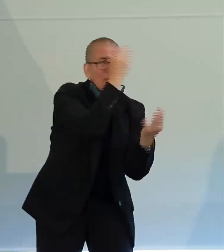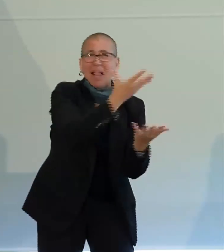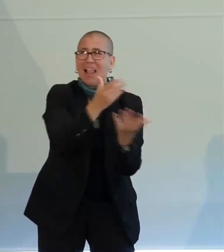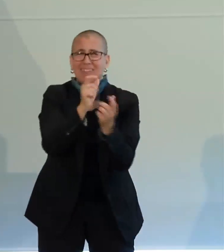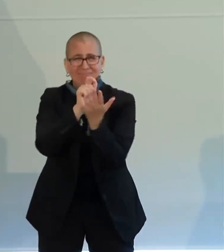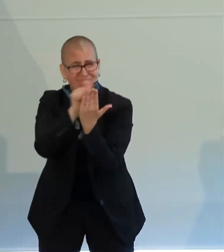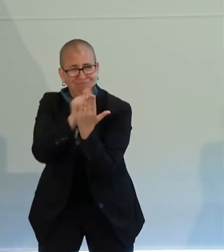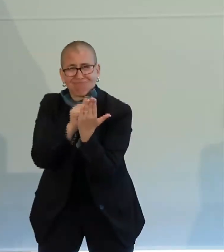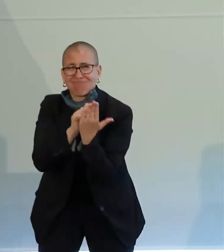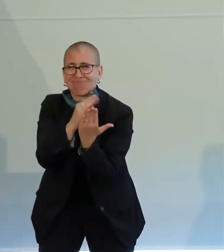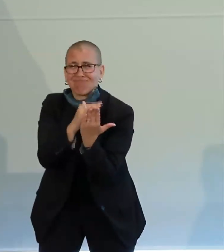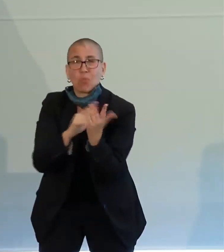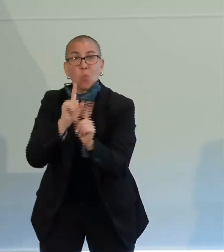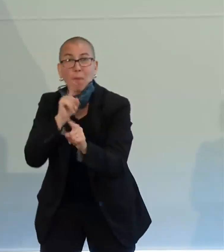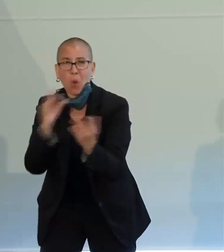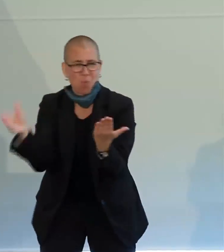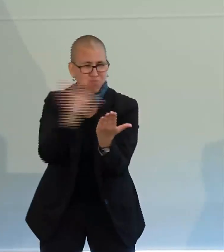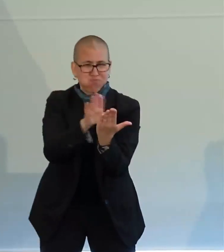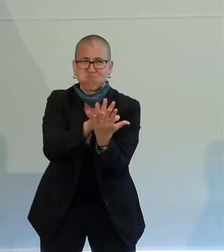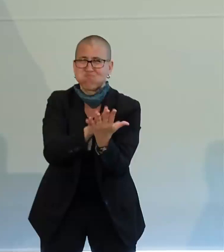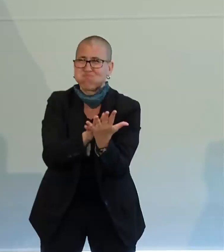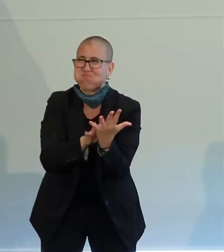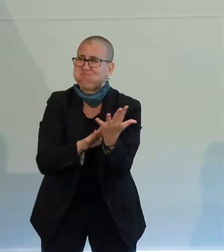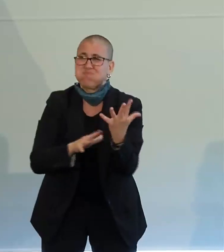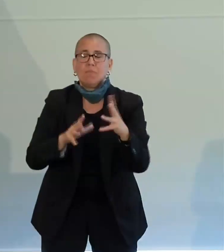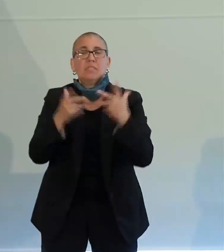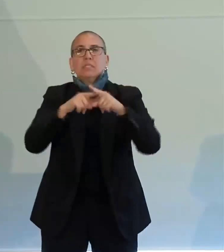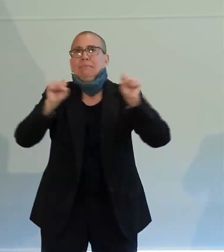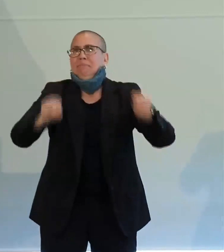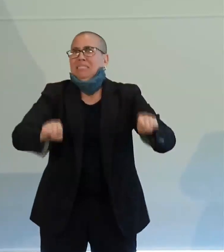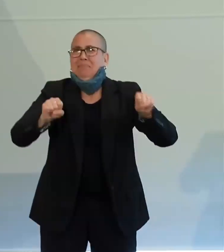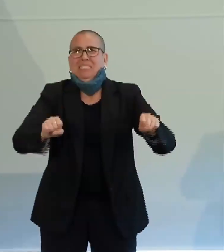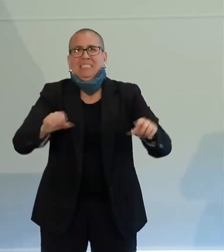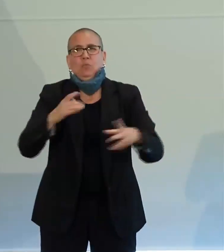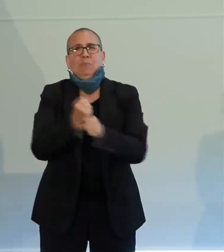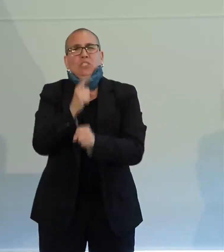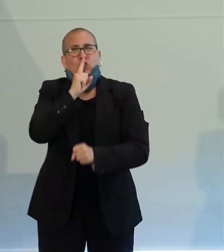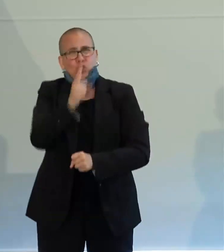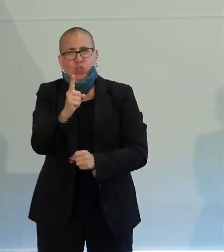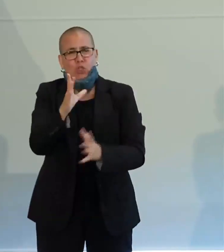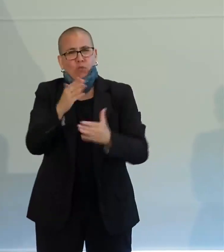and we have done the work that we believe is possible, ethical, and right.